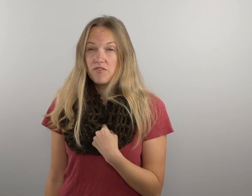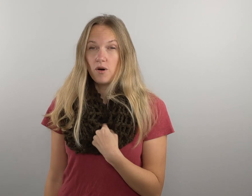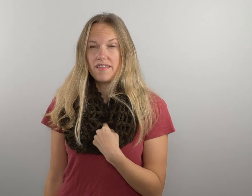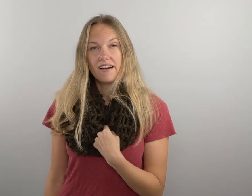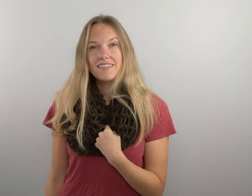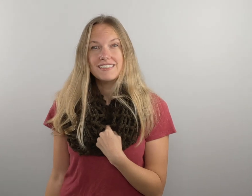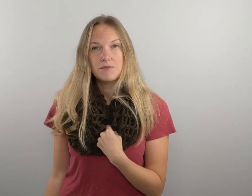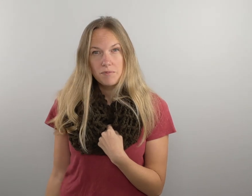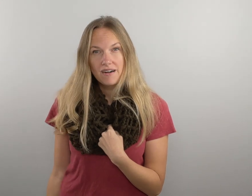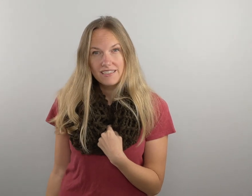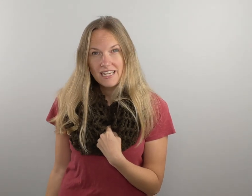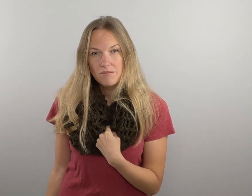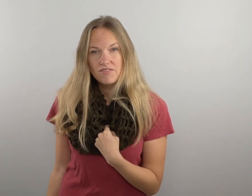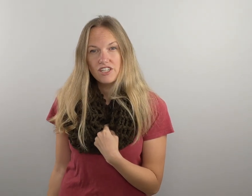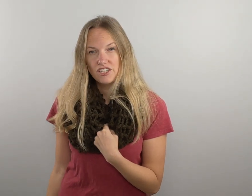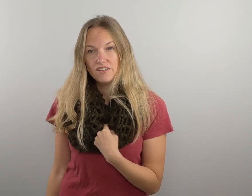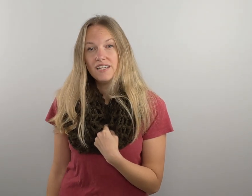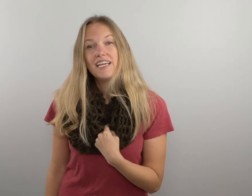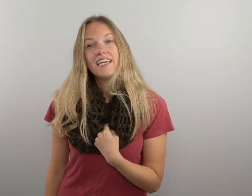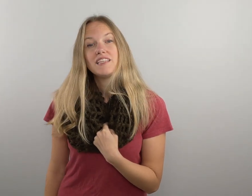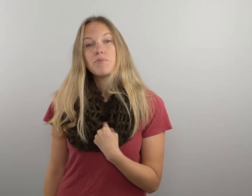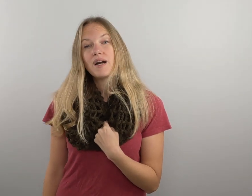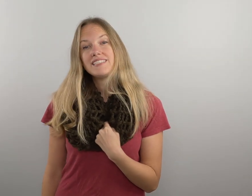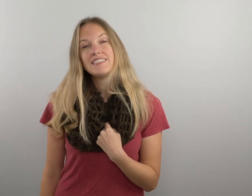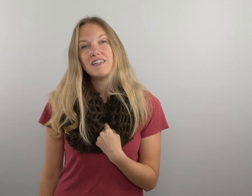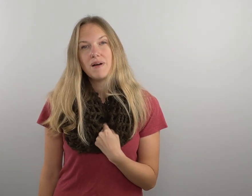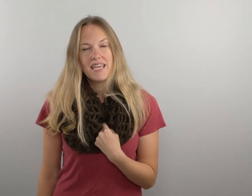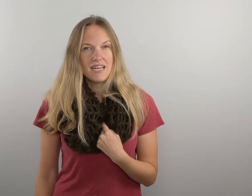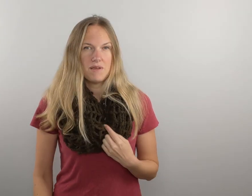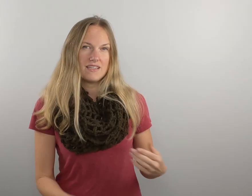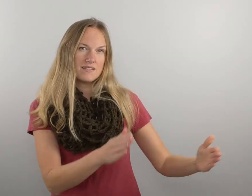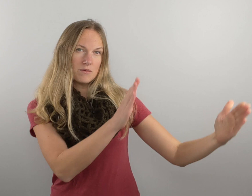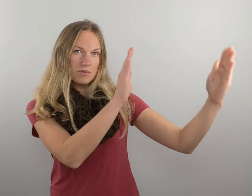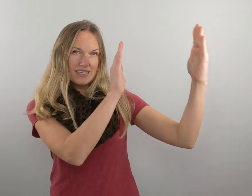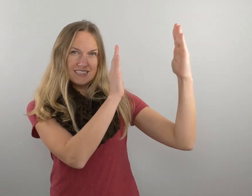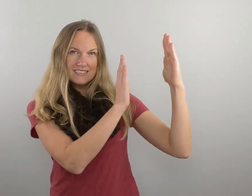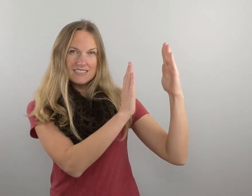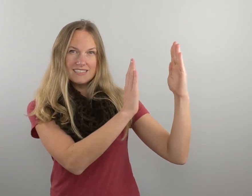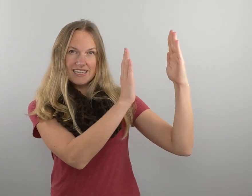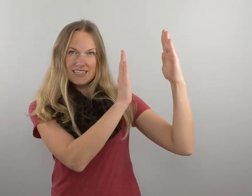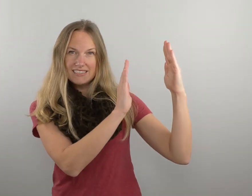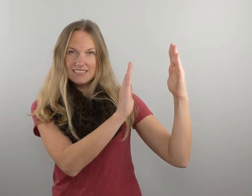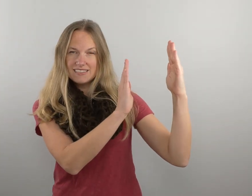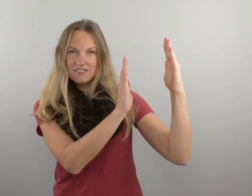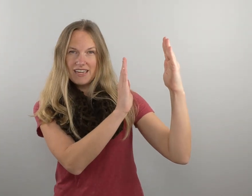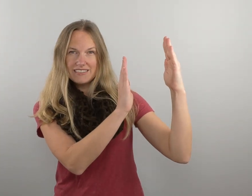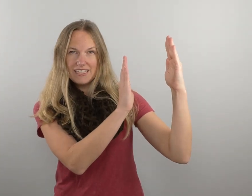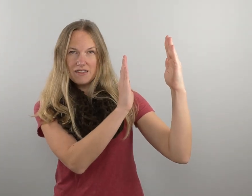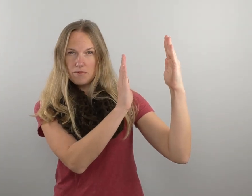before there, because he's preparing a table for you in the presence of my enemies. So presence, it's like this, two hands together, imagine